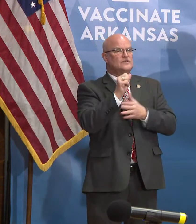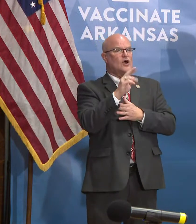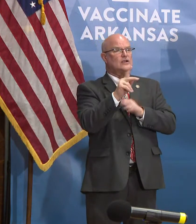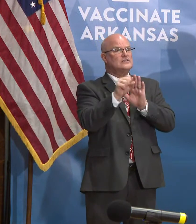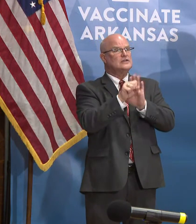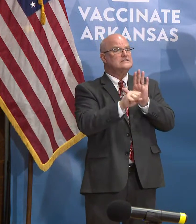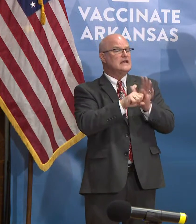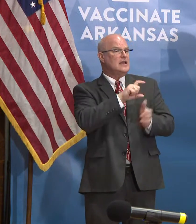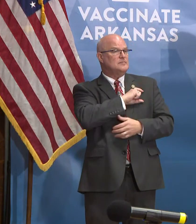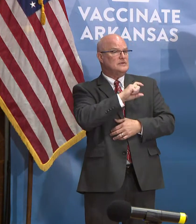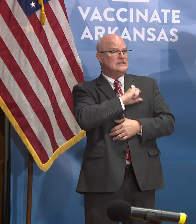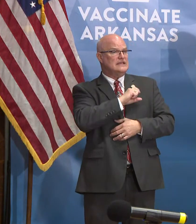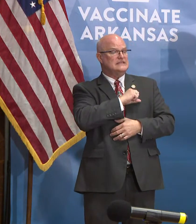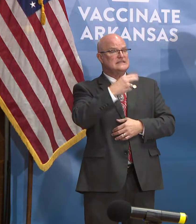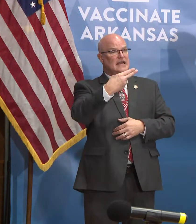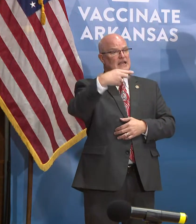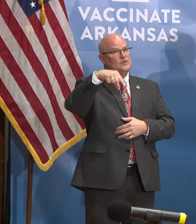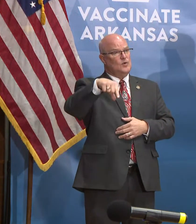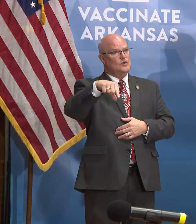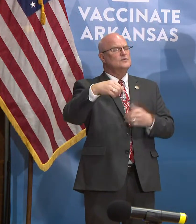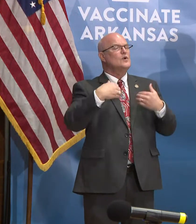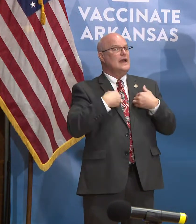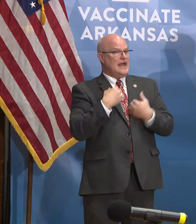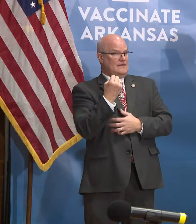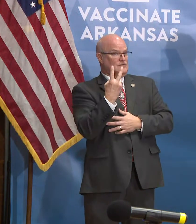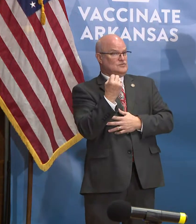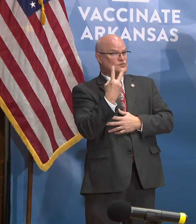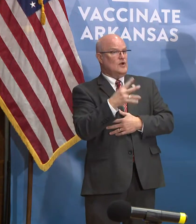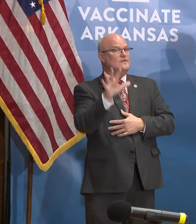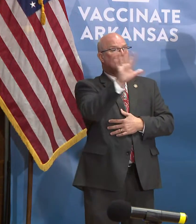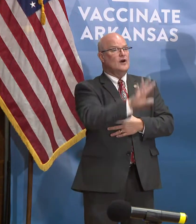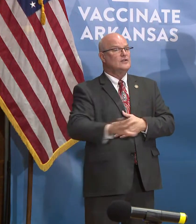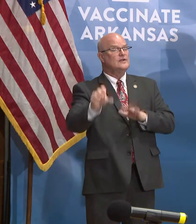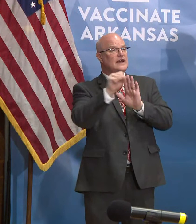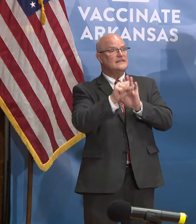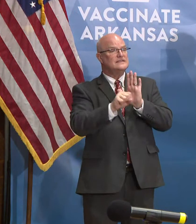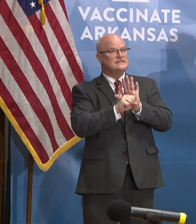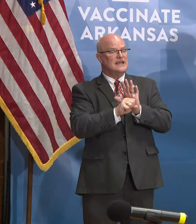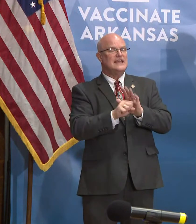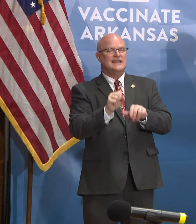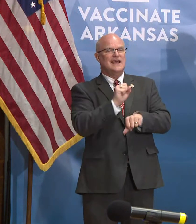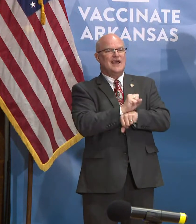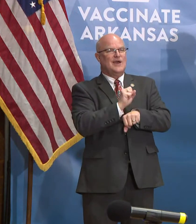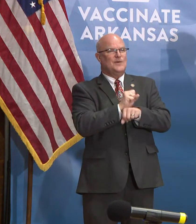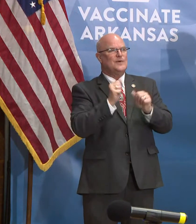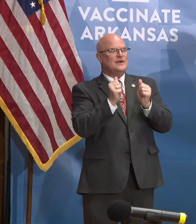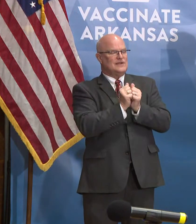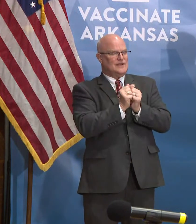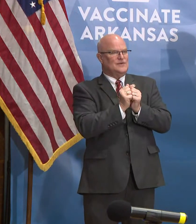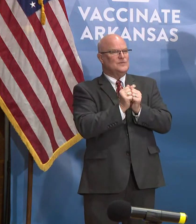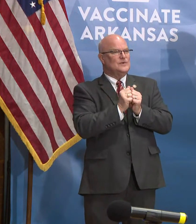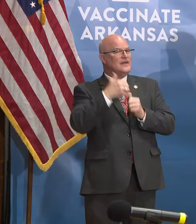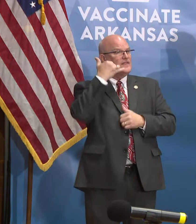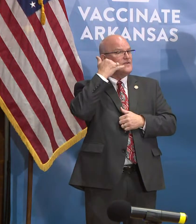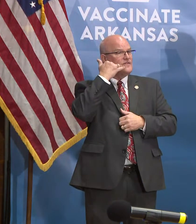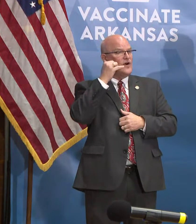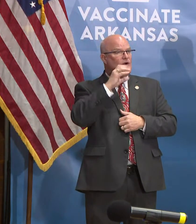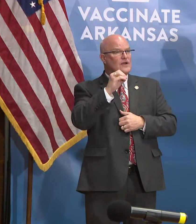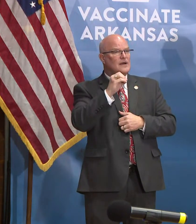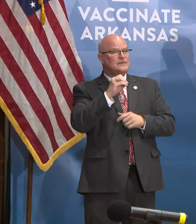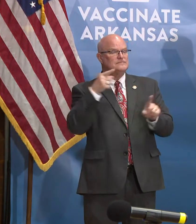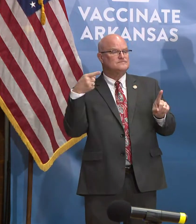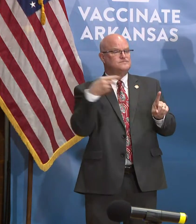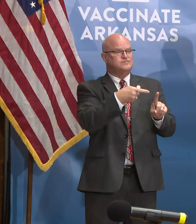State Police headquarters. We have 12 headquarters around the state. And working with our cellular carriers, it will automatically put you to the nearest